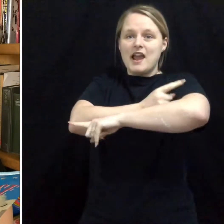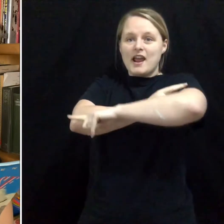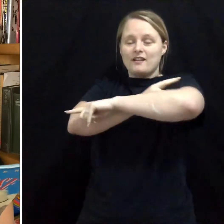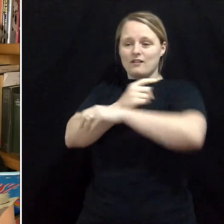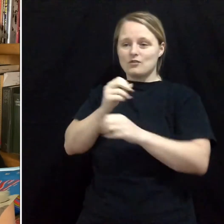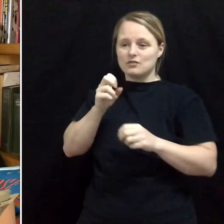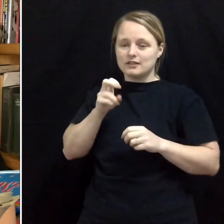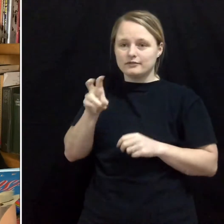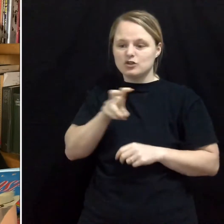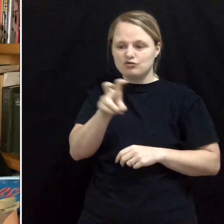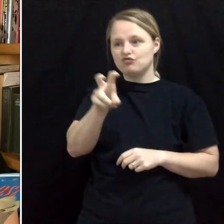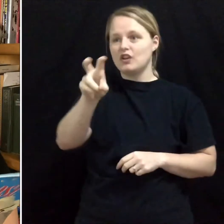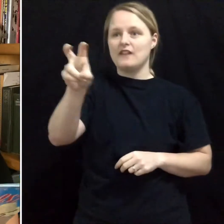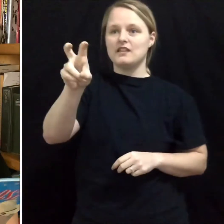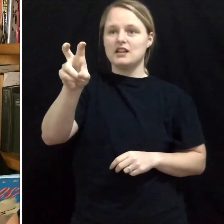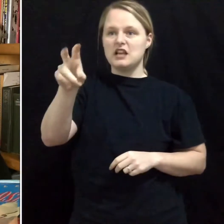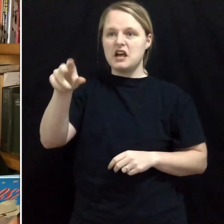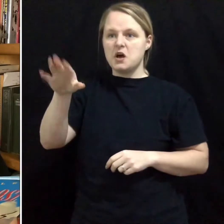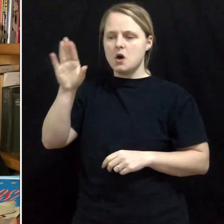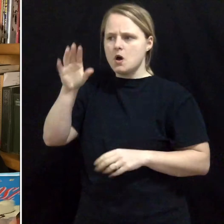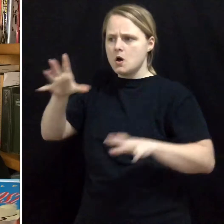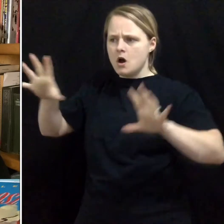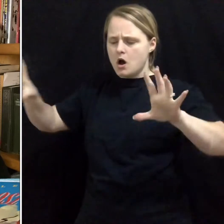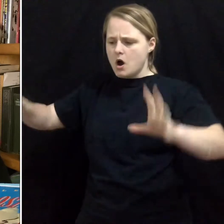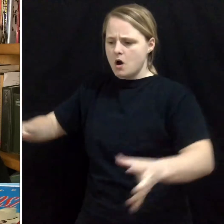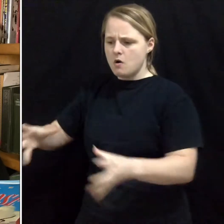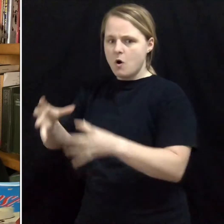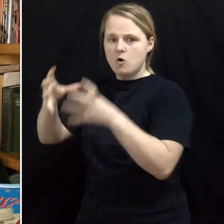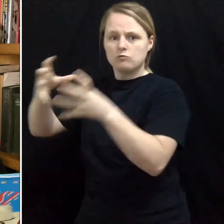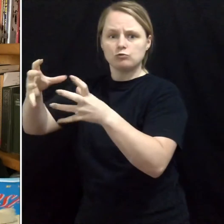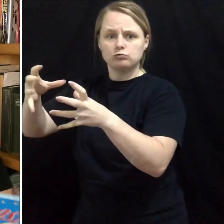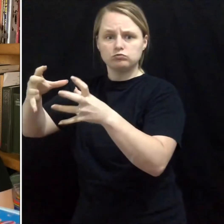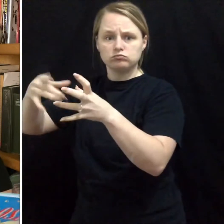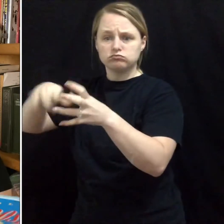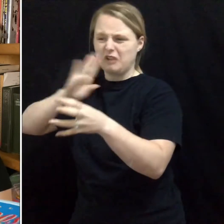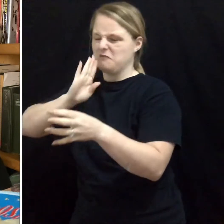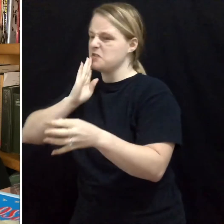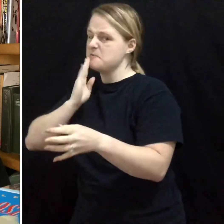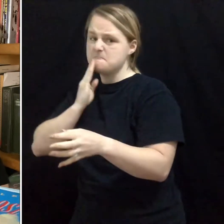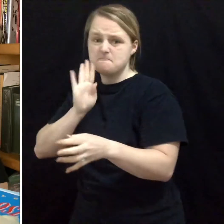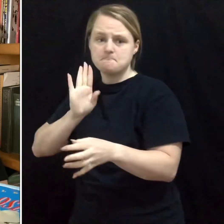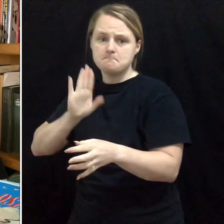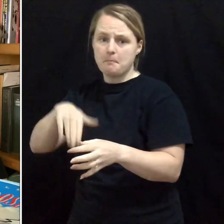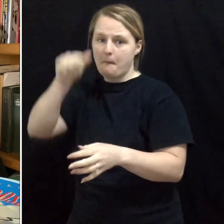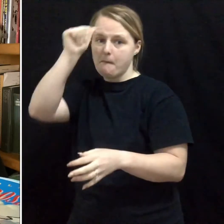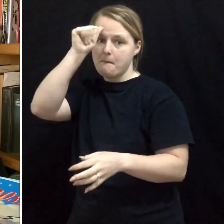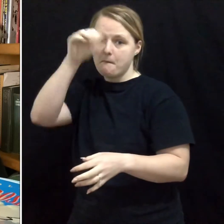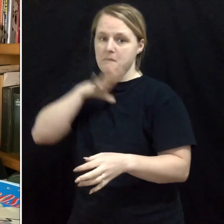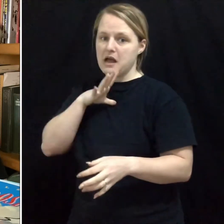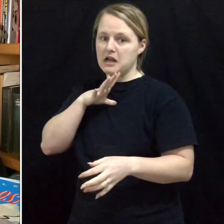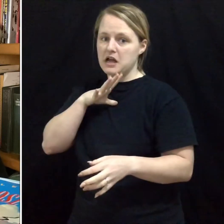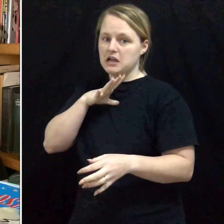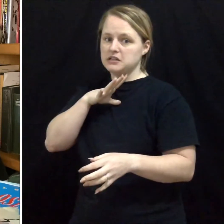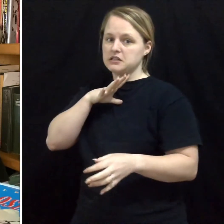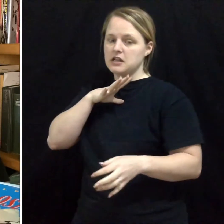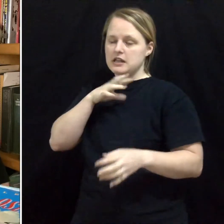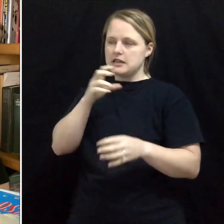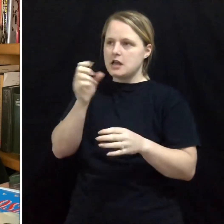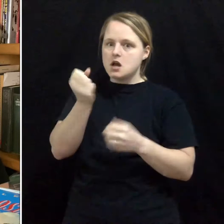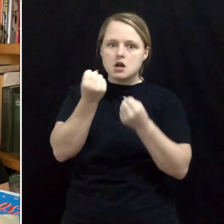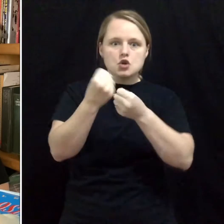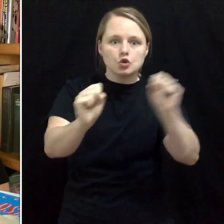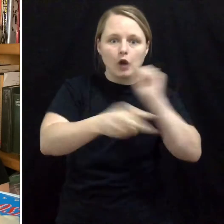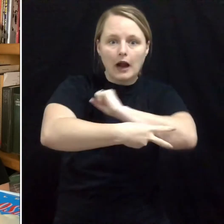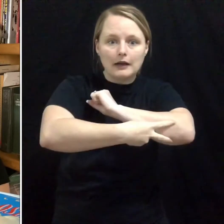and ire outlaw, Jesse Baines and his gang of desperados tried to rustle that herd away from Rose. Using the